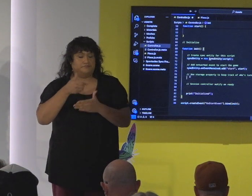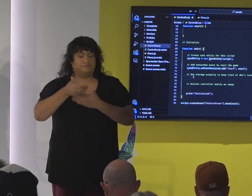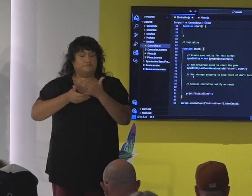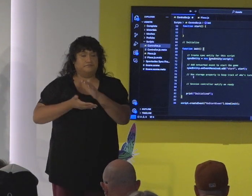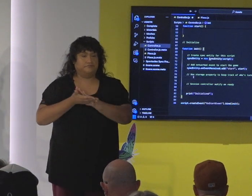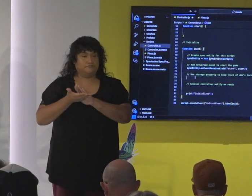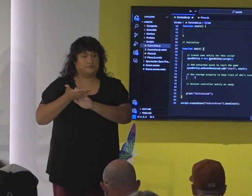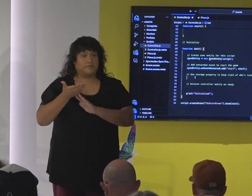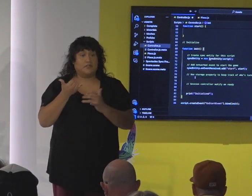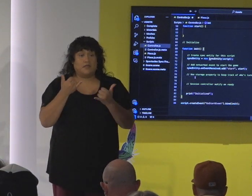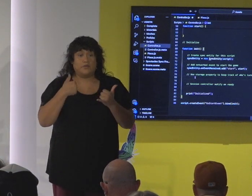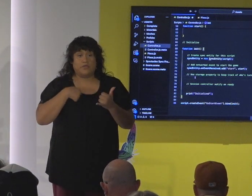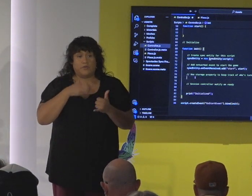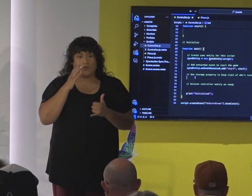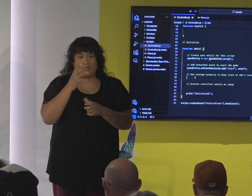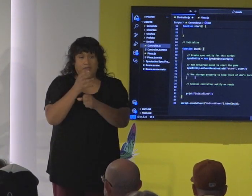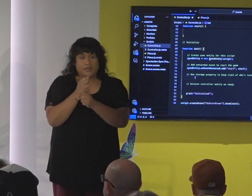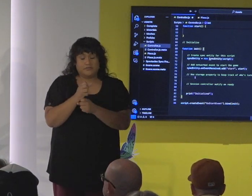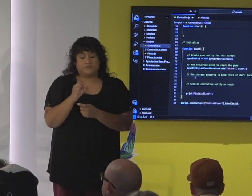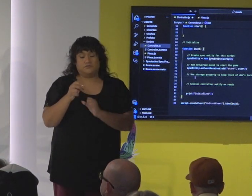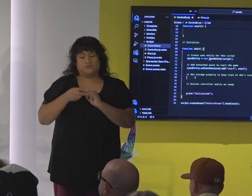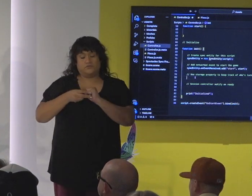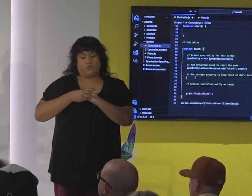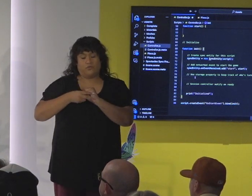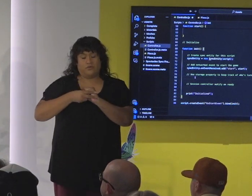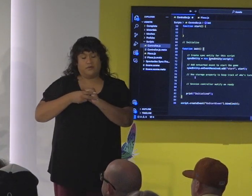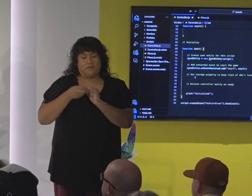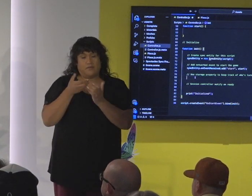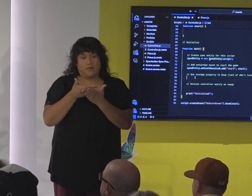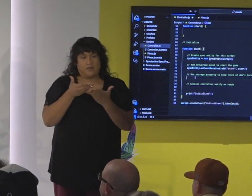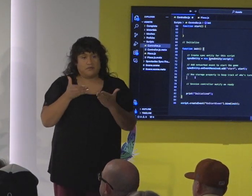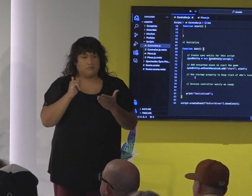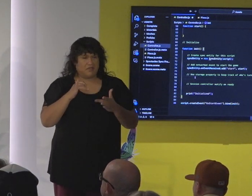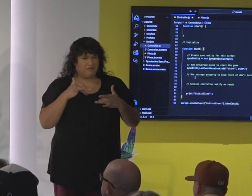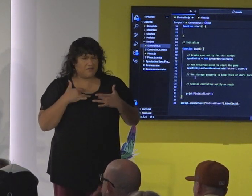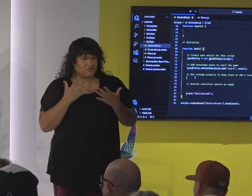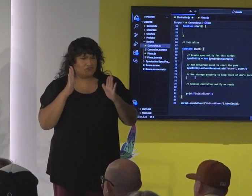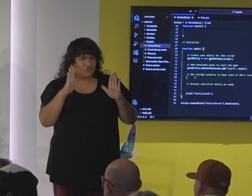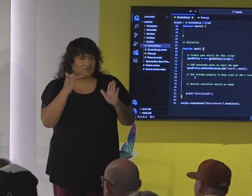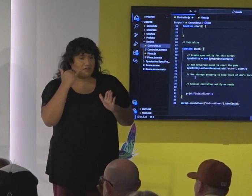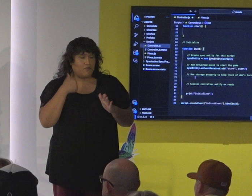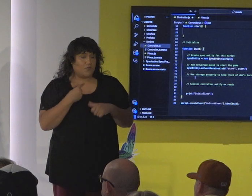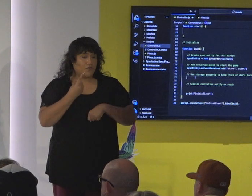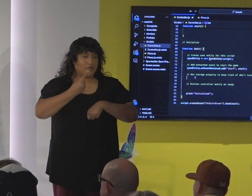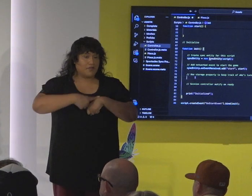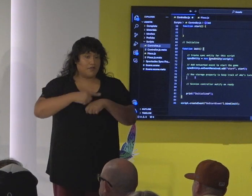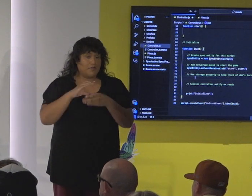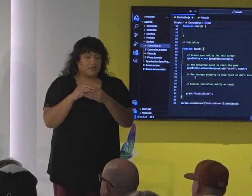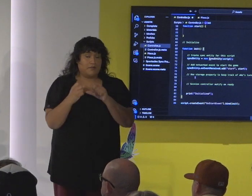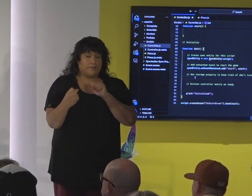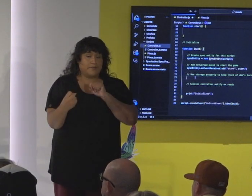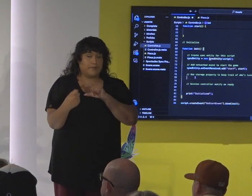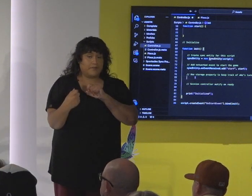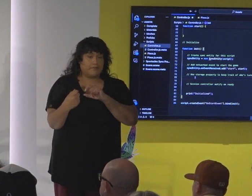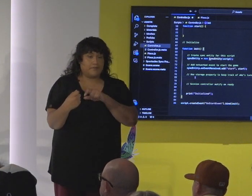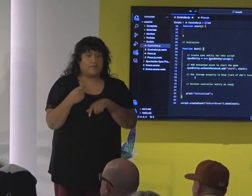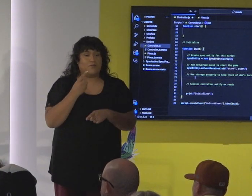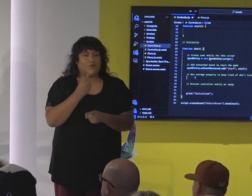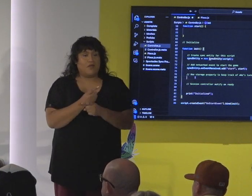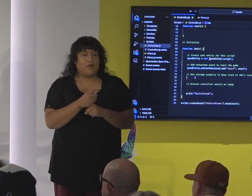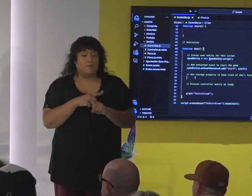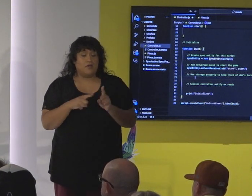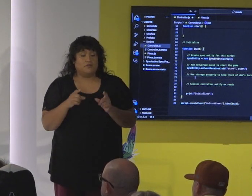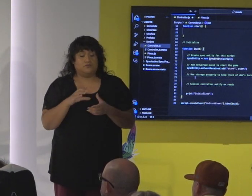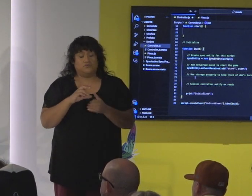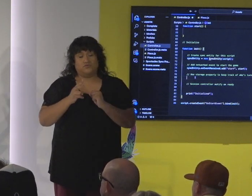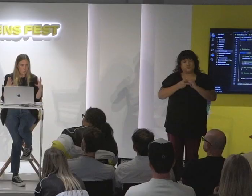We're also going to use storage properties. So events are great if you just have like a one-time message you need to send out to the network. Storage properties are useful